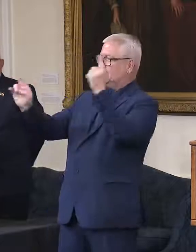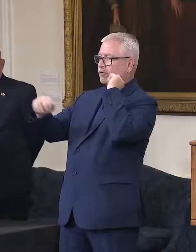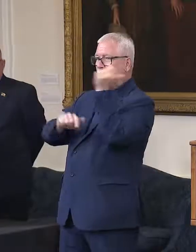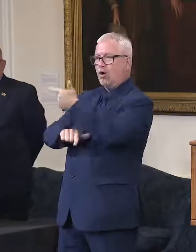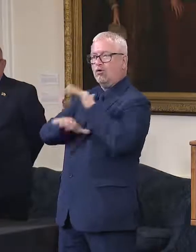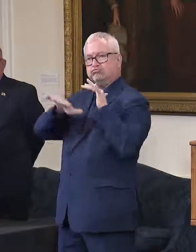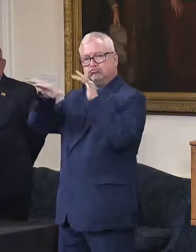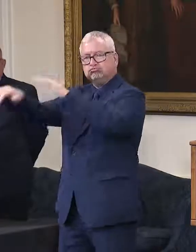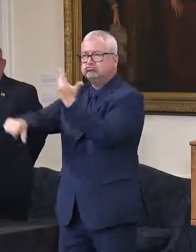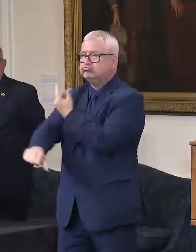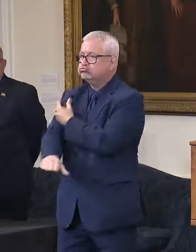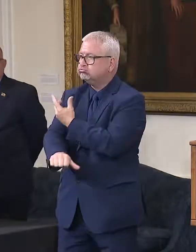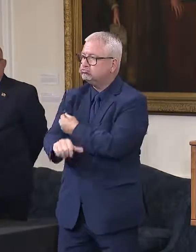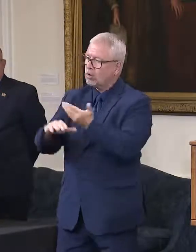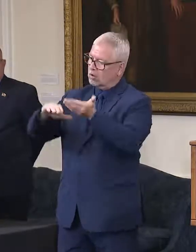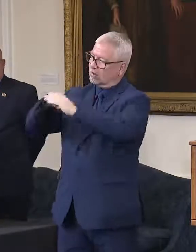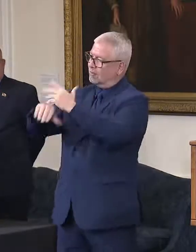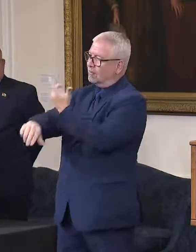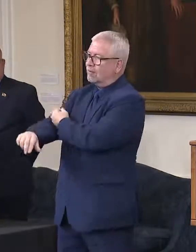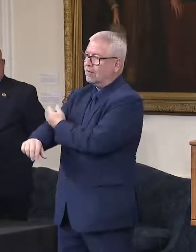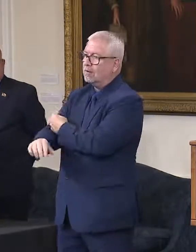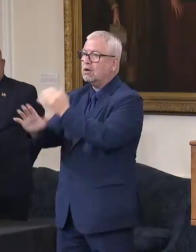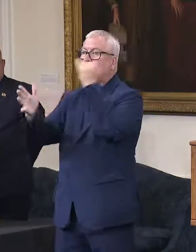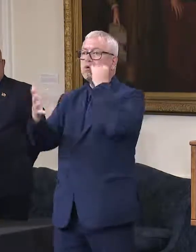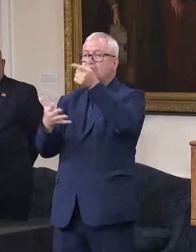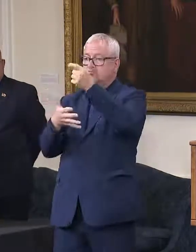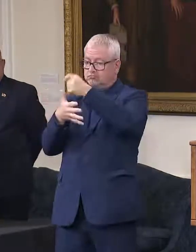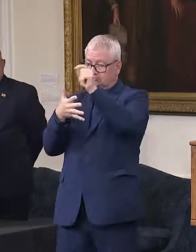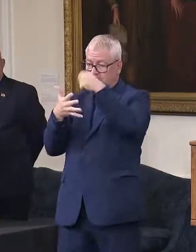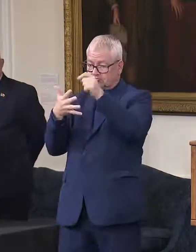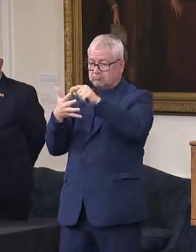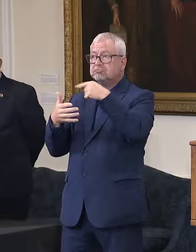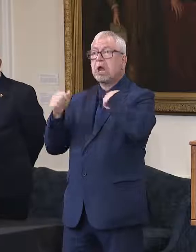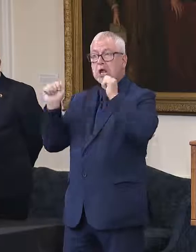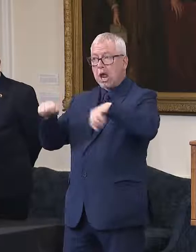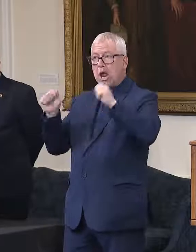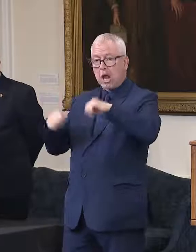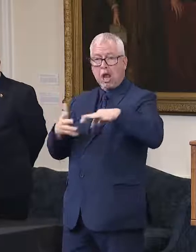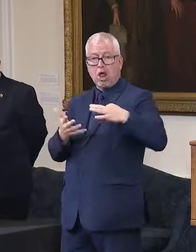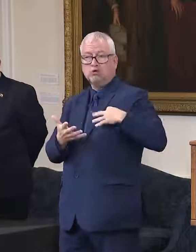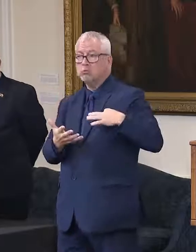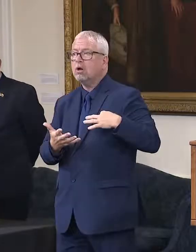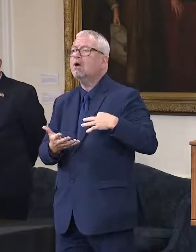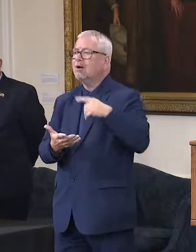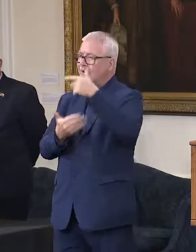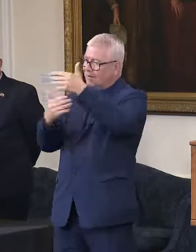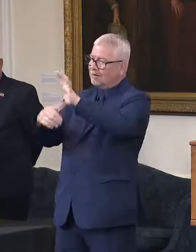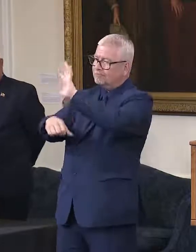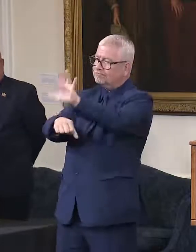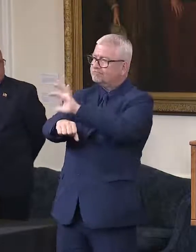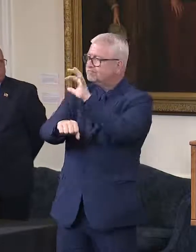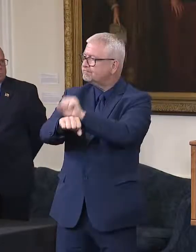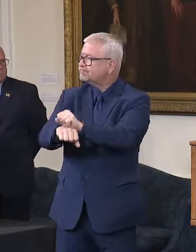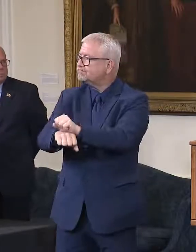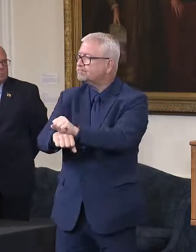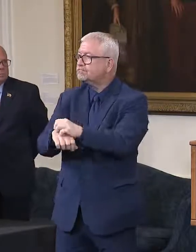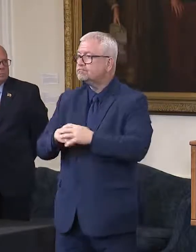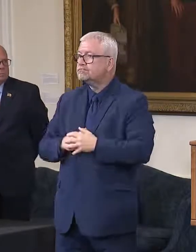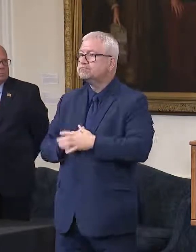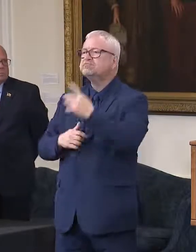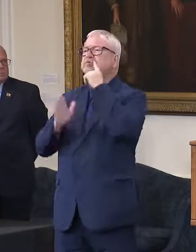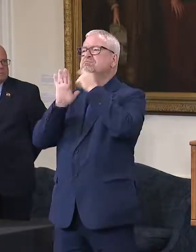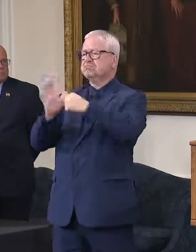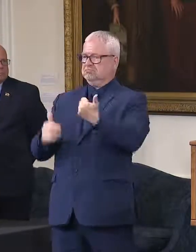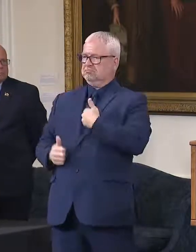to schedule an appointment and get one as soon as you can. Myself and my wife are now eligible. We had